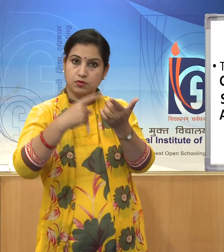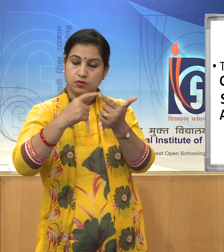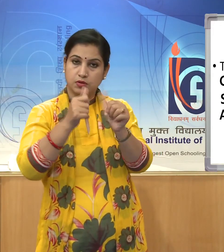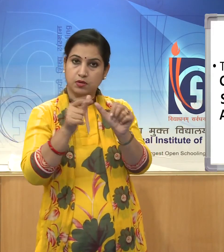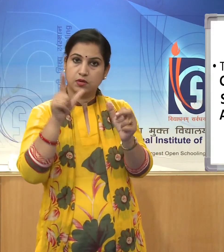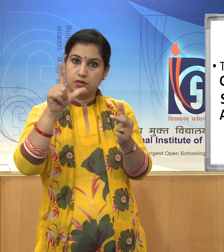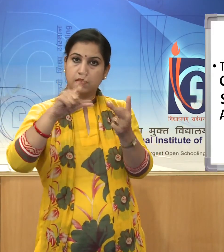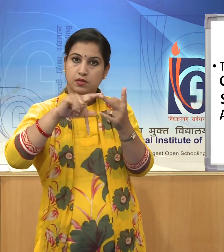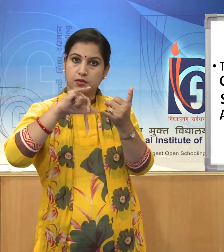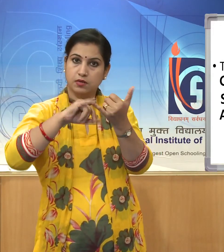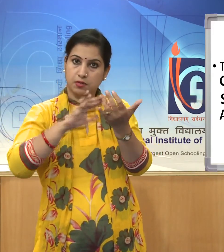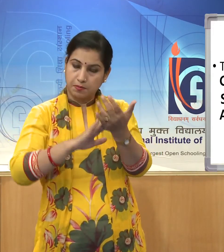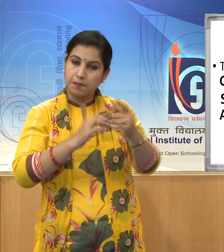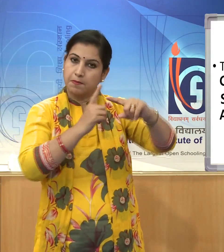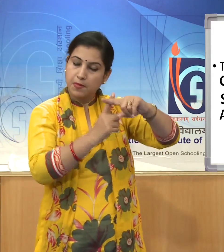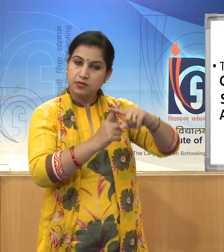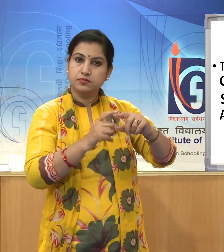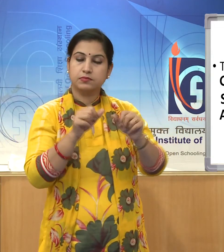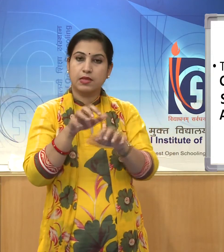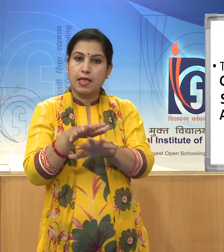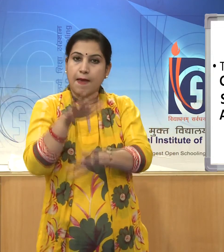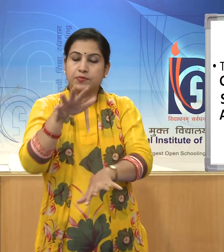surrealism, and abstract art.